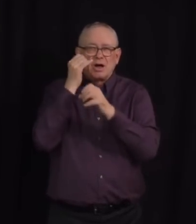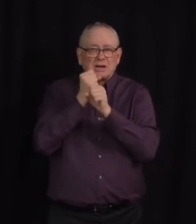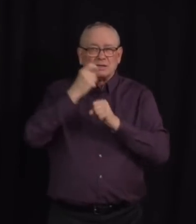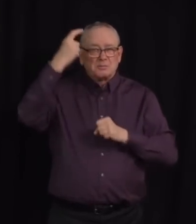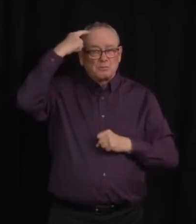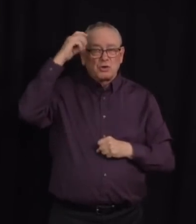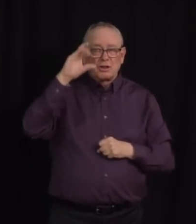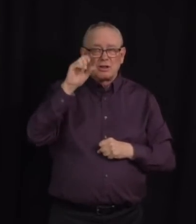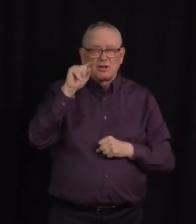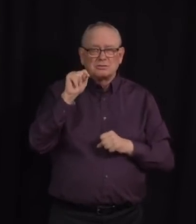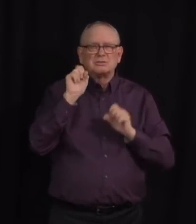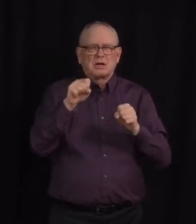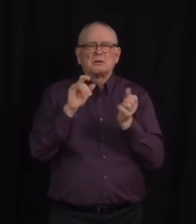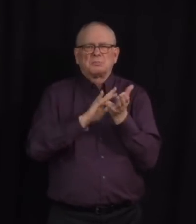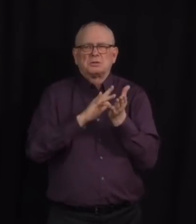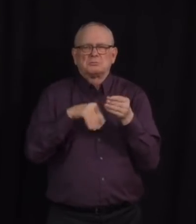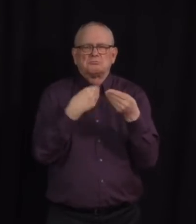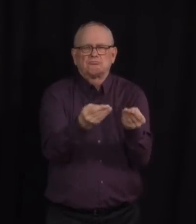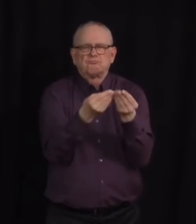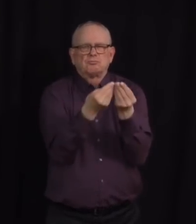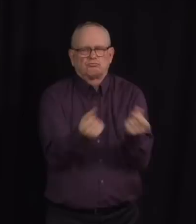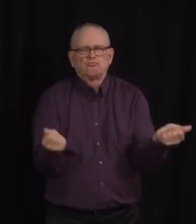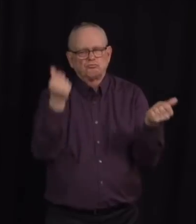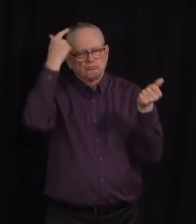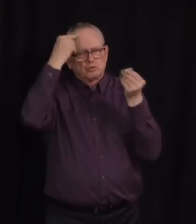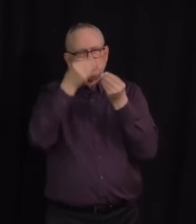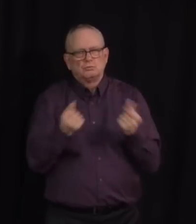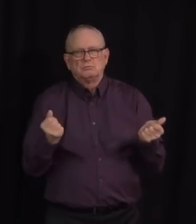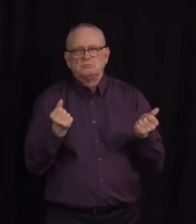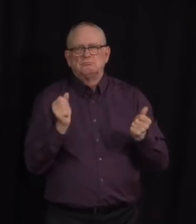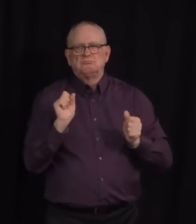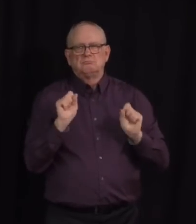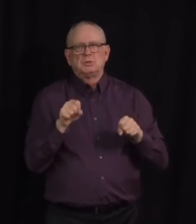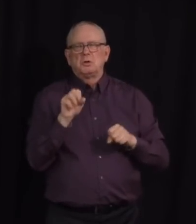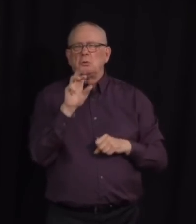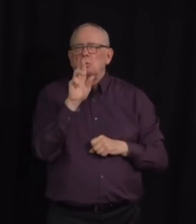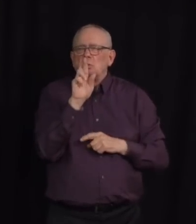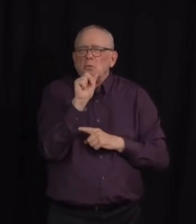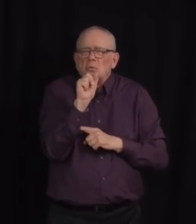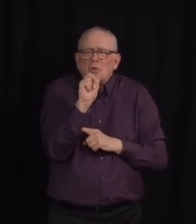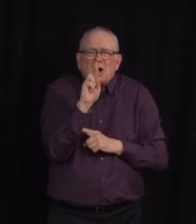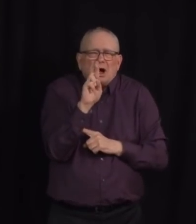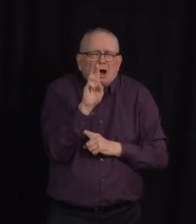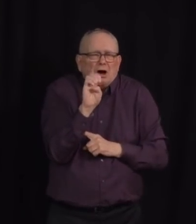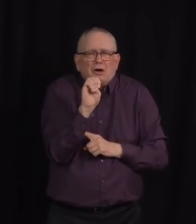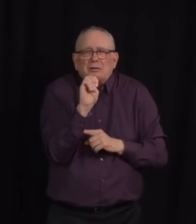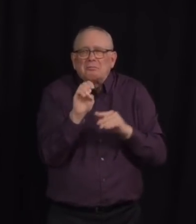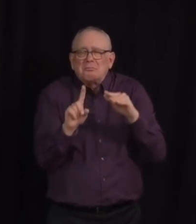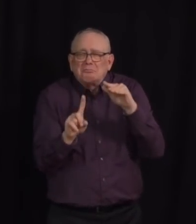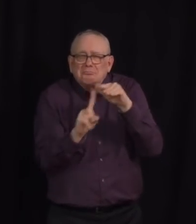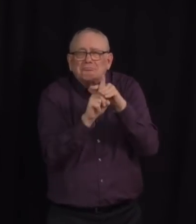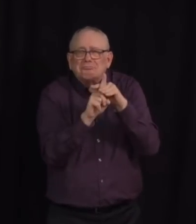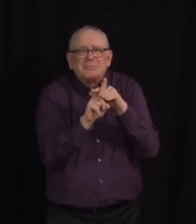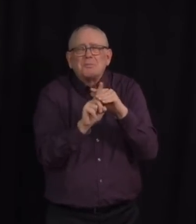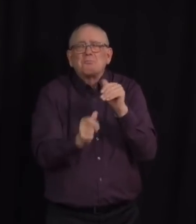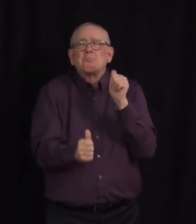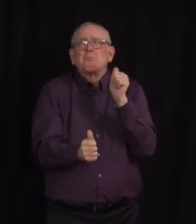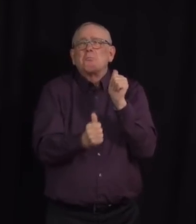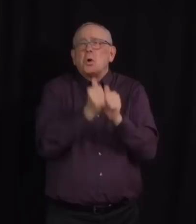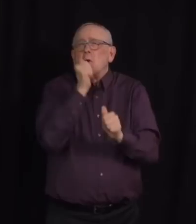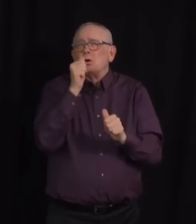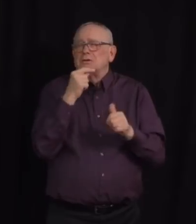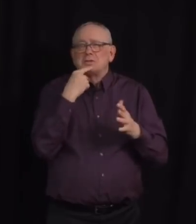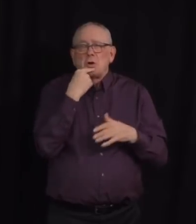been reported in about 1 in 1 million doses, mainly in individuals under the age of 55.